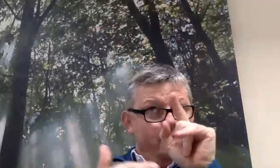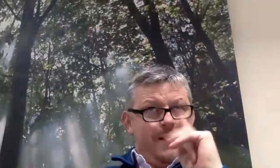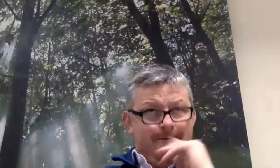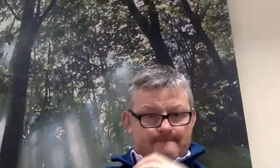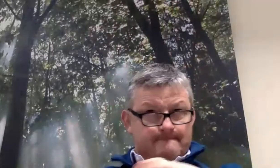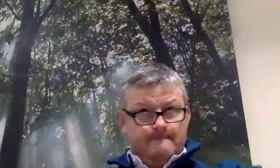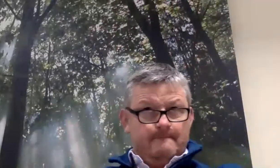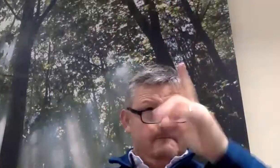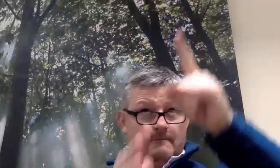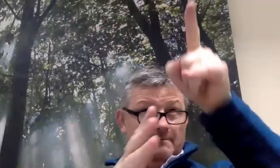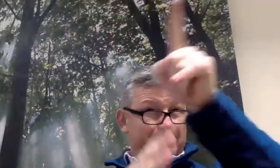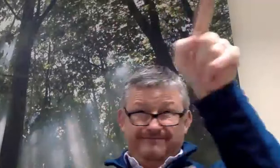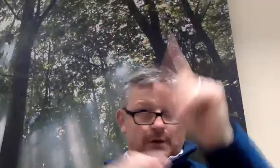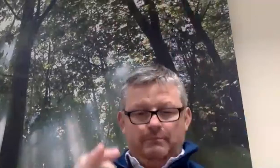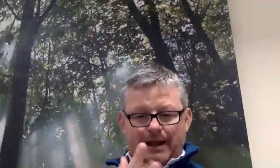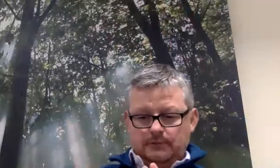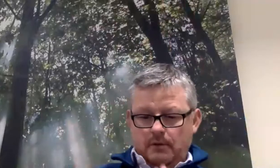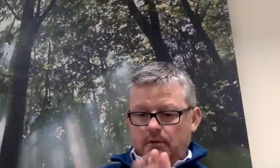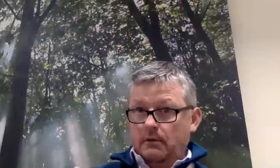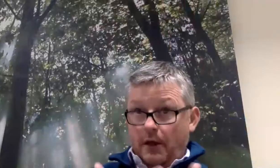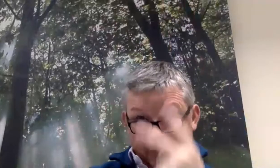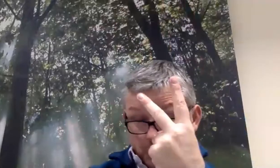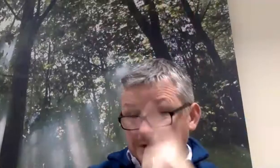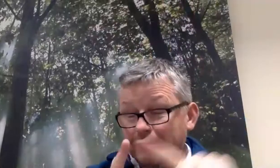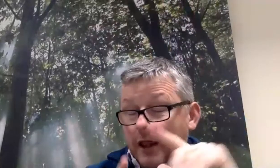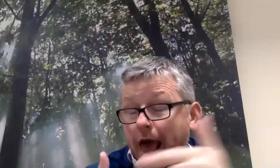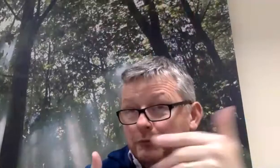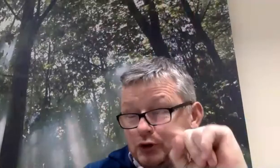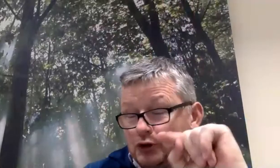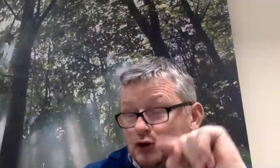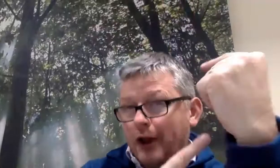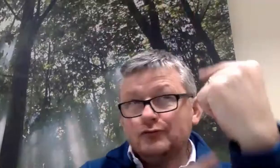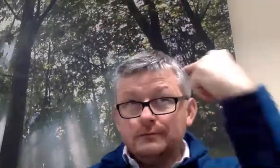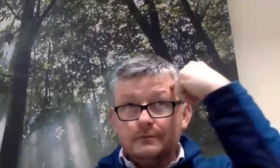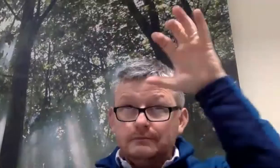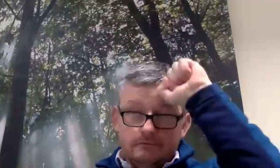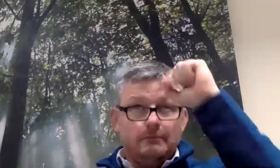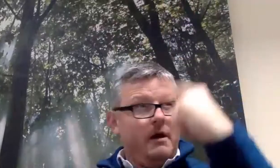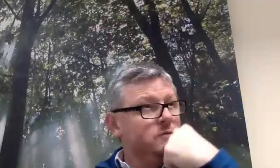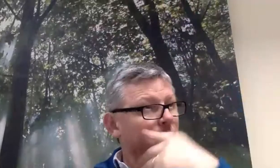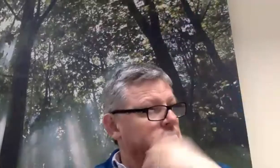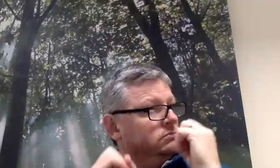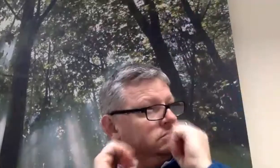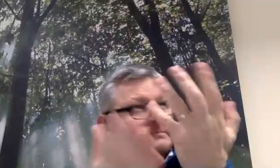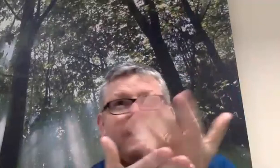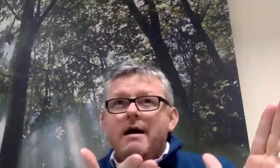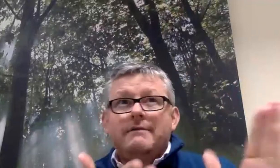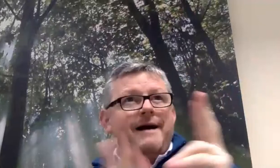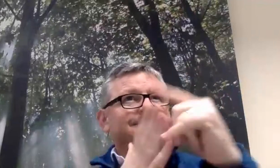for those of us that are working on screen, we work from an English text very often, whether it's script or whether it's subtitling. And the challenge for the on-screen presenters is